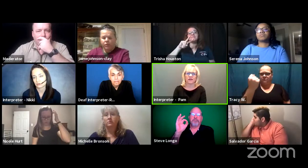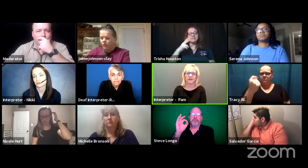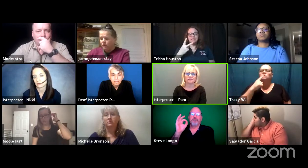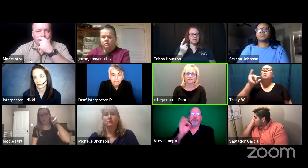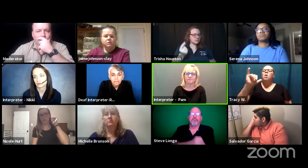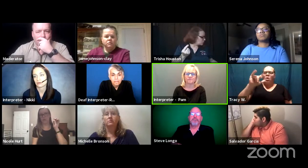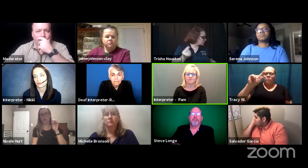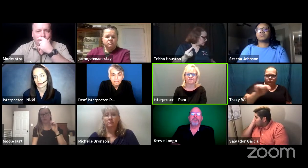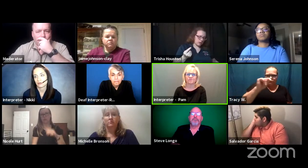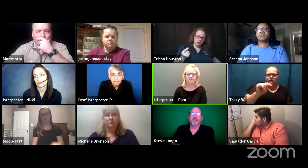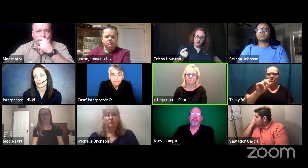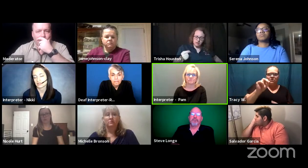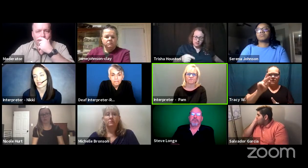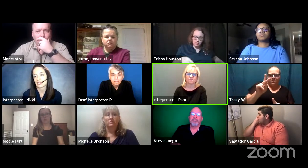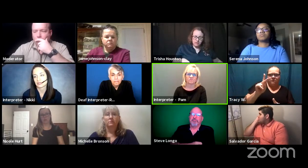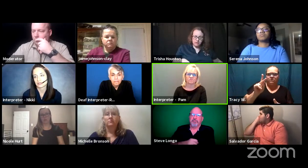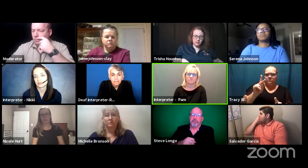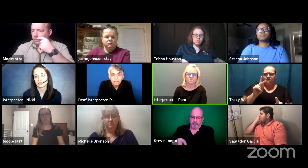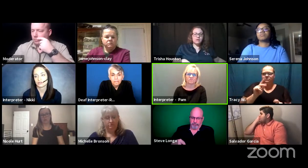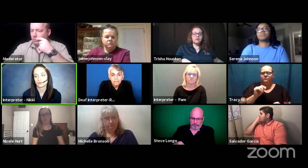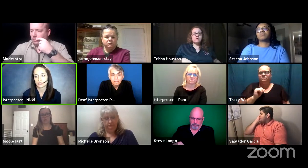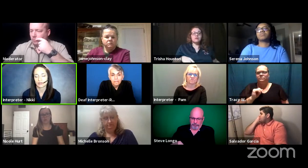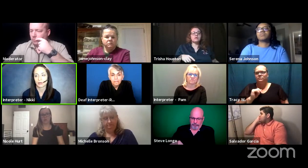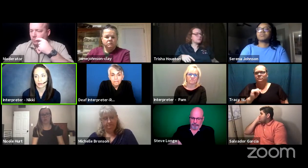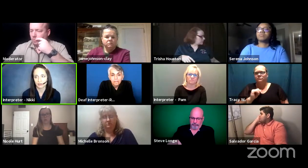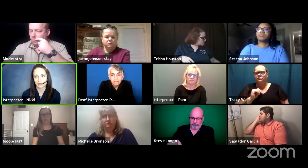okay. The second Tuesday of the month.